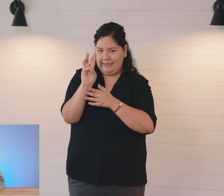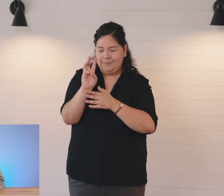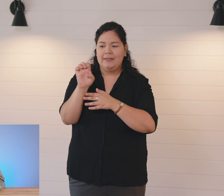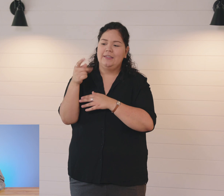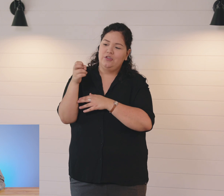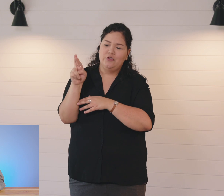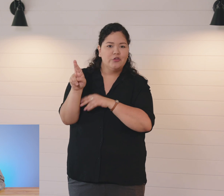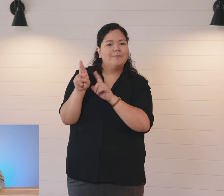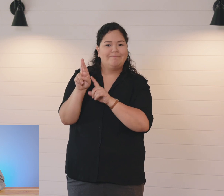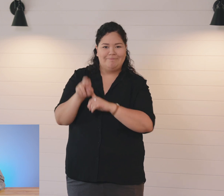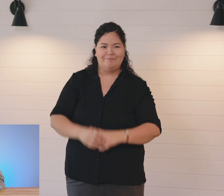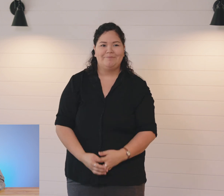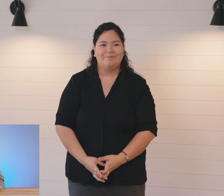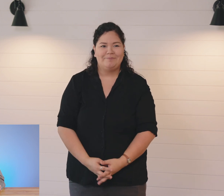Esther,